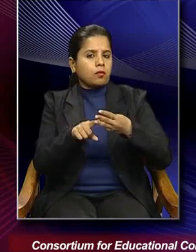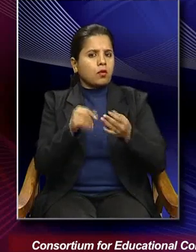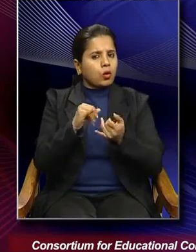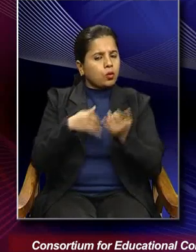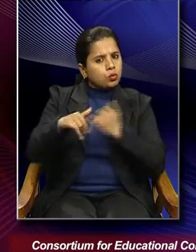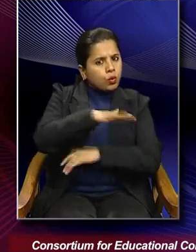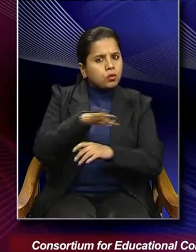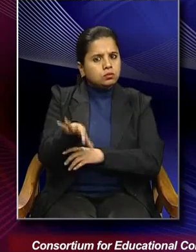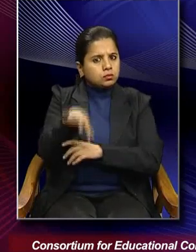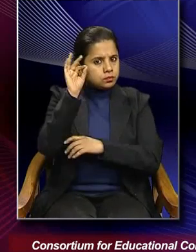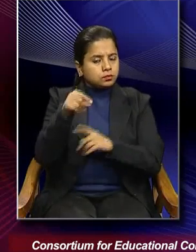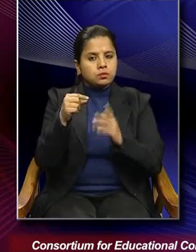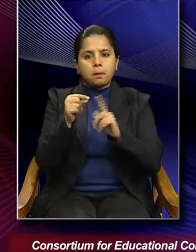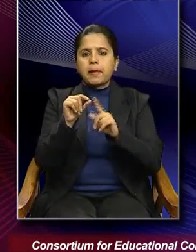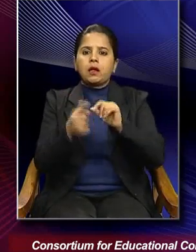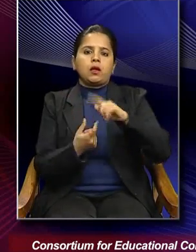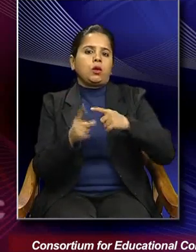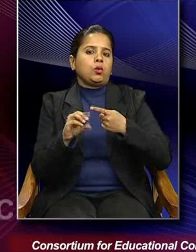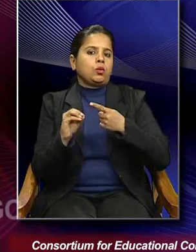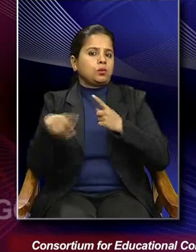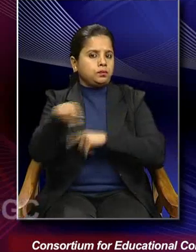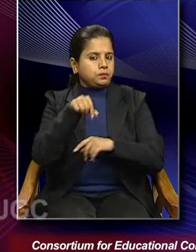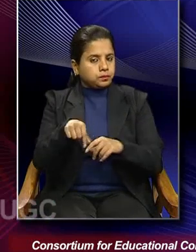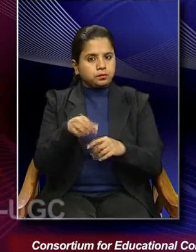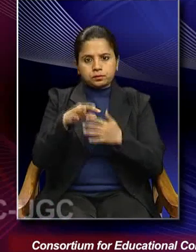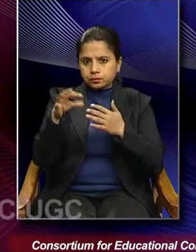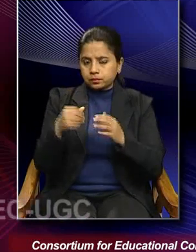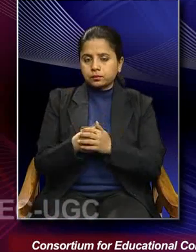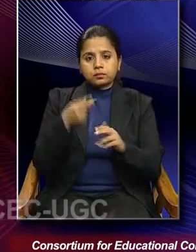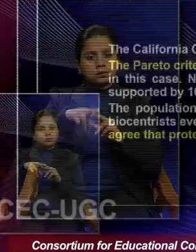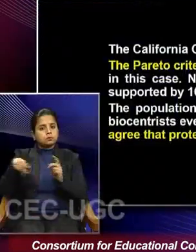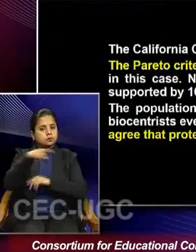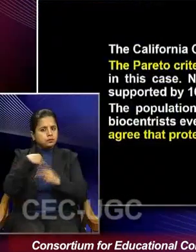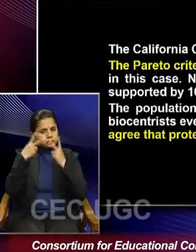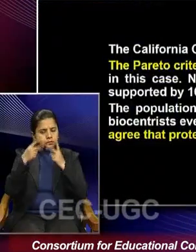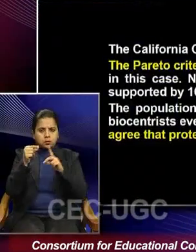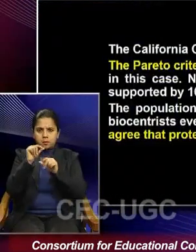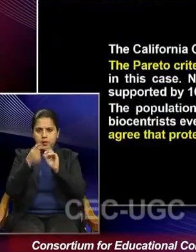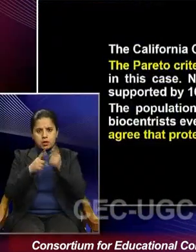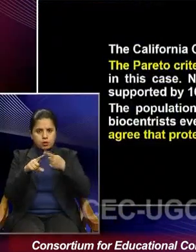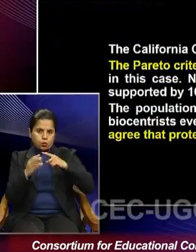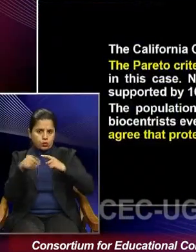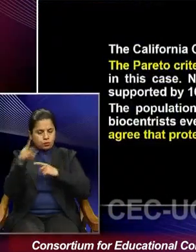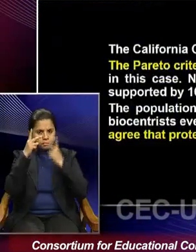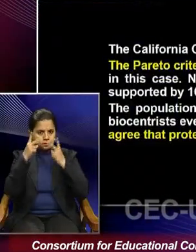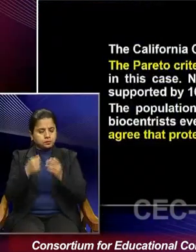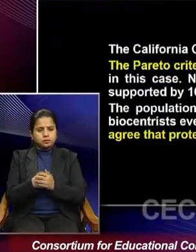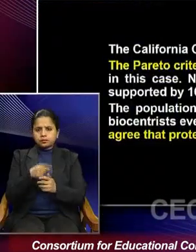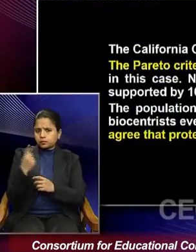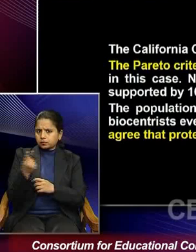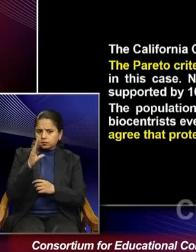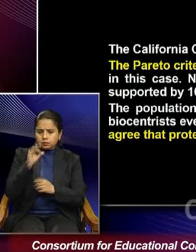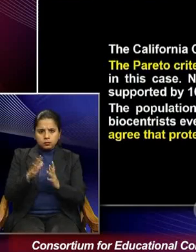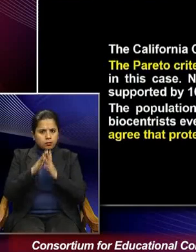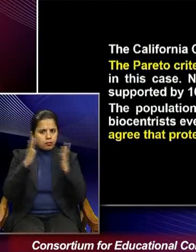mechanisms. Pareto Criterion. Now, if we look at Pareto Criterion, it is not of